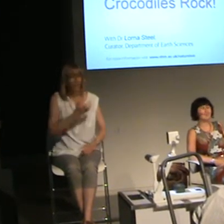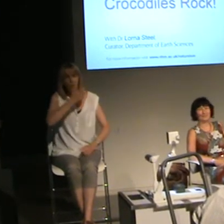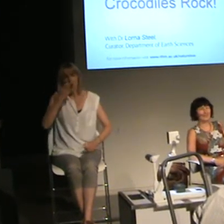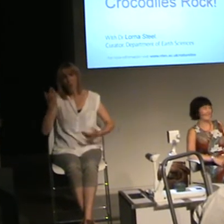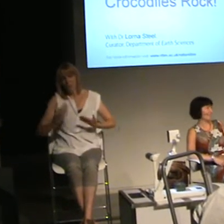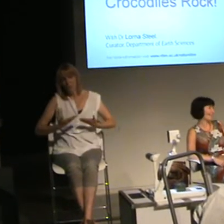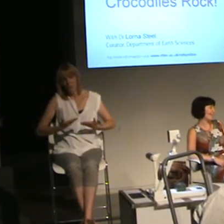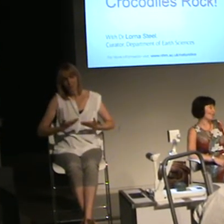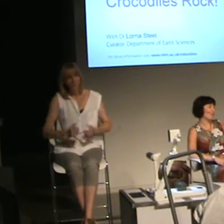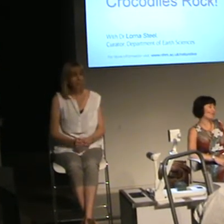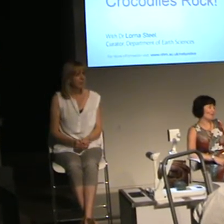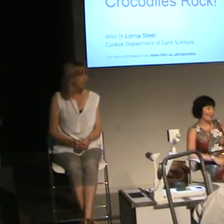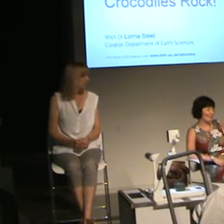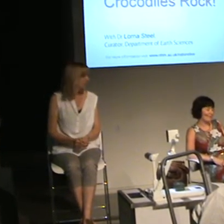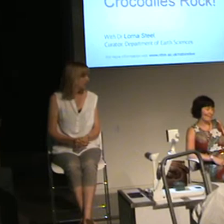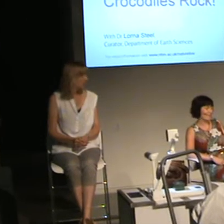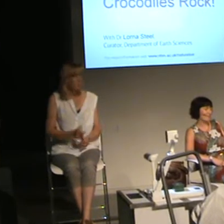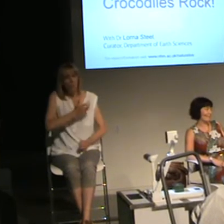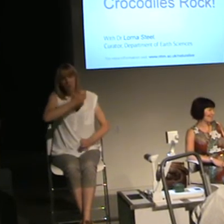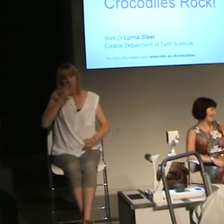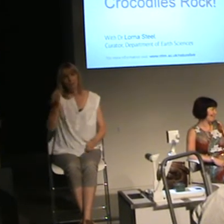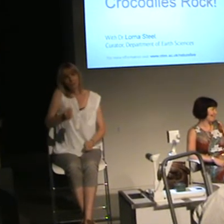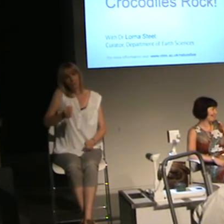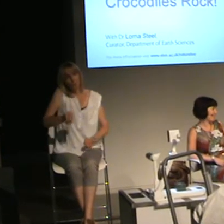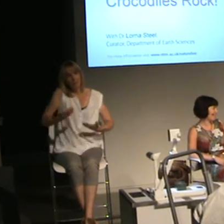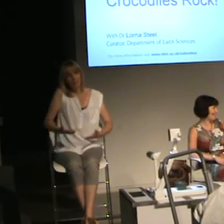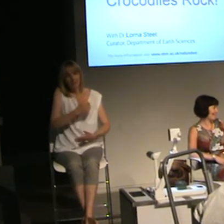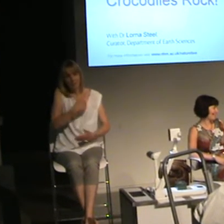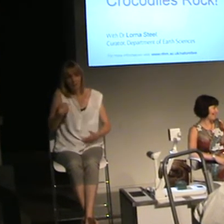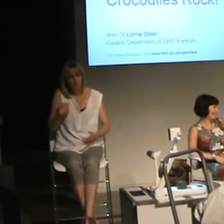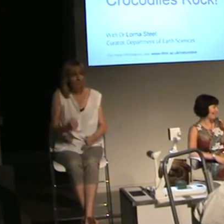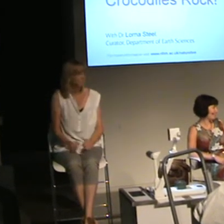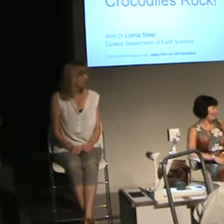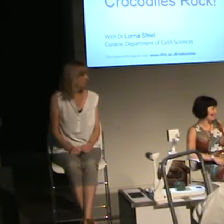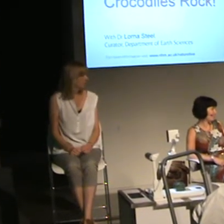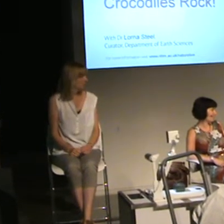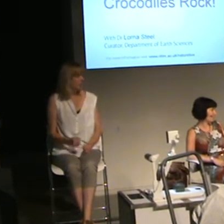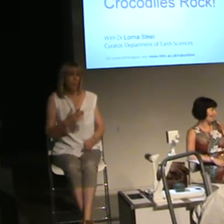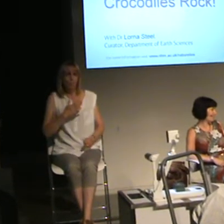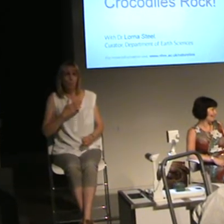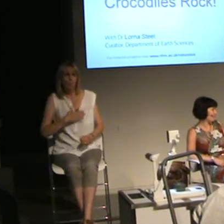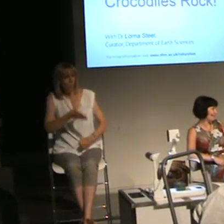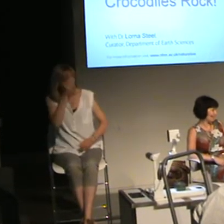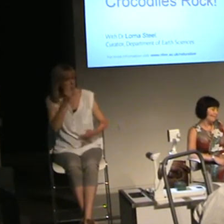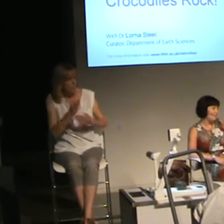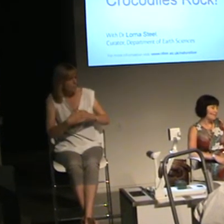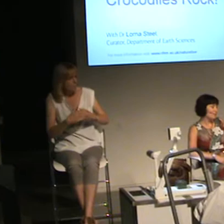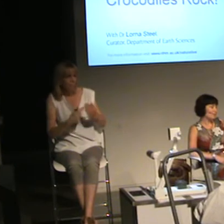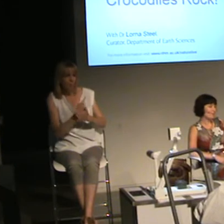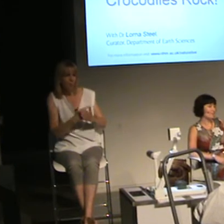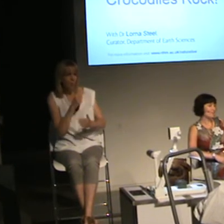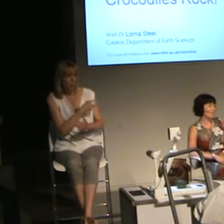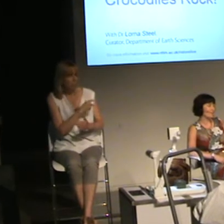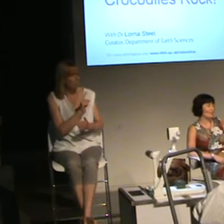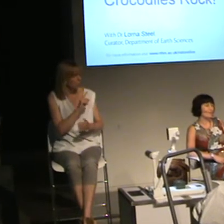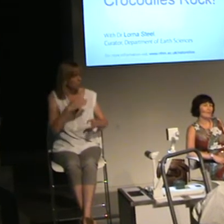It's a convoluted journey. It's hot on the trains today as well. To get here. So let's find out a little bit more about you first, Lorna, before we talk about crocodiles. What's